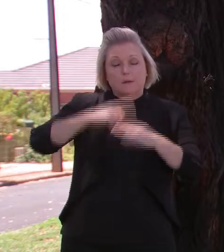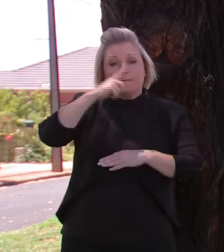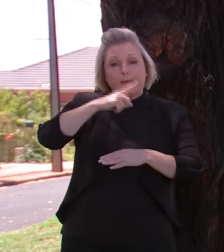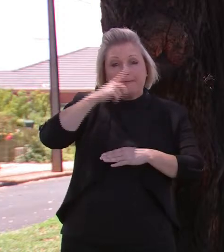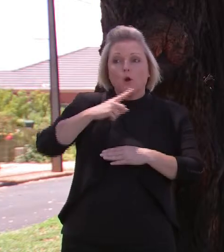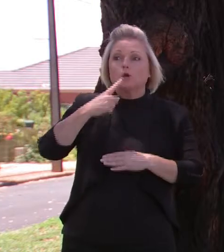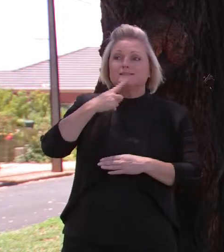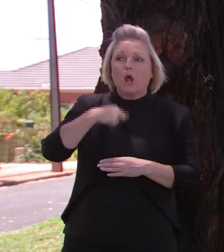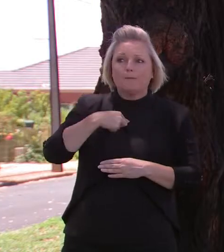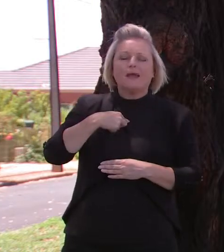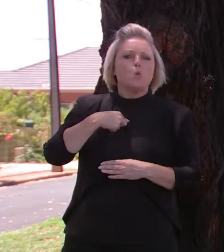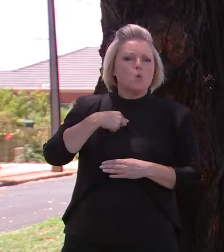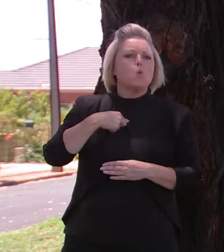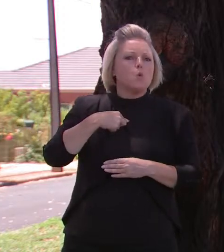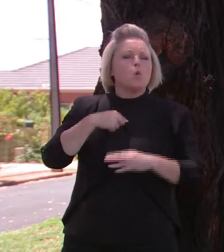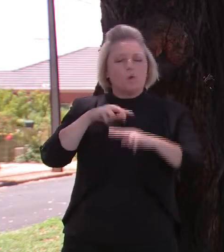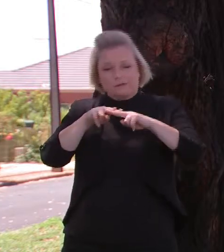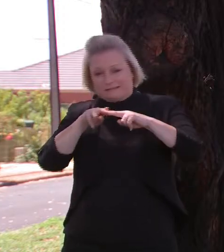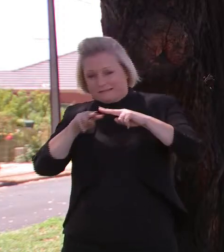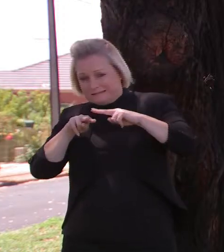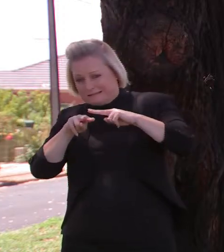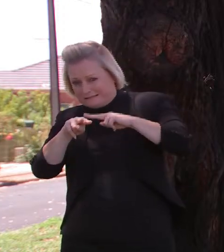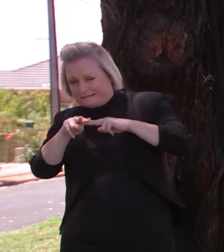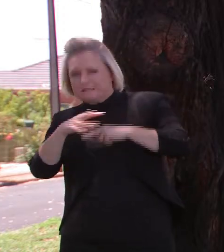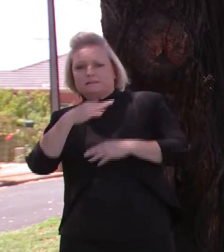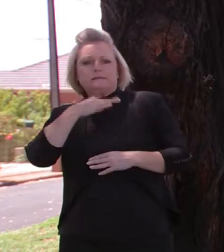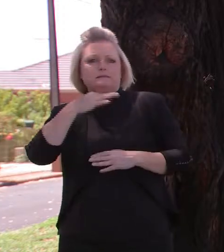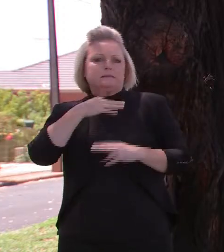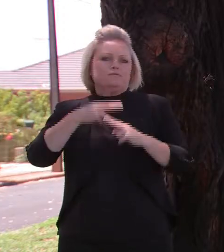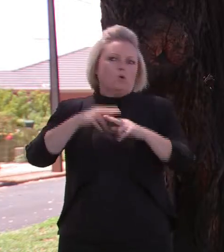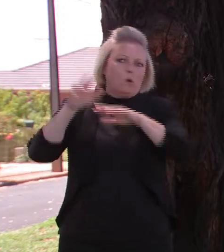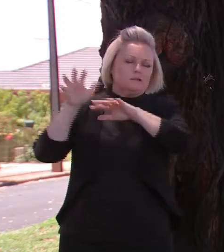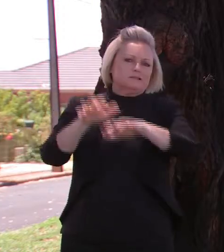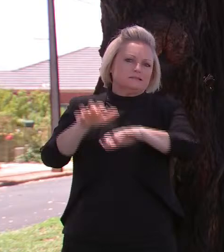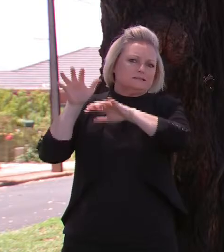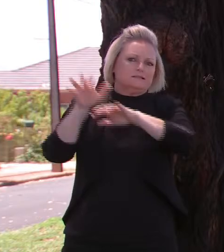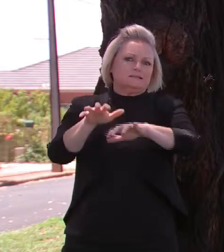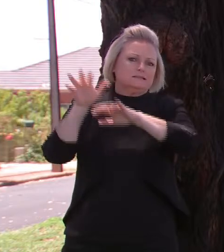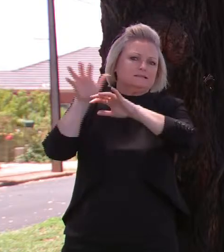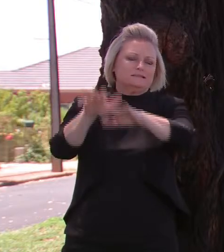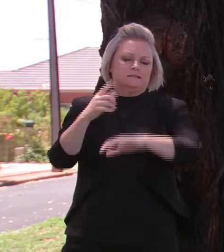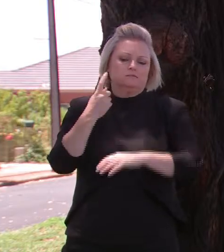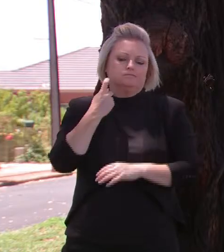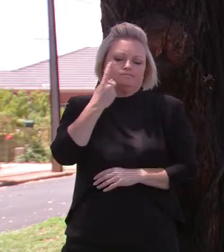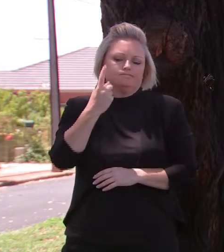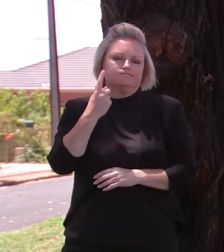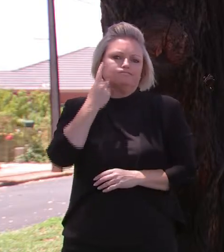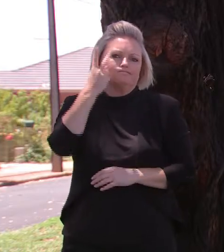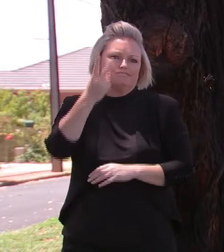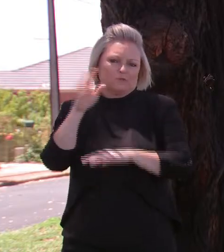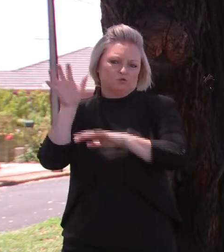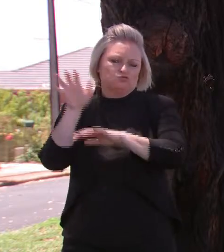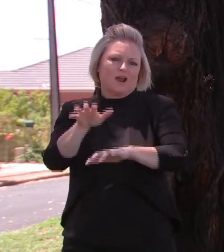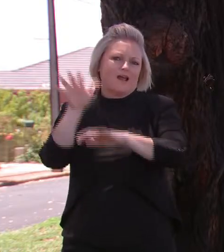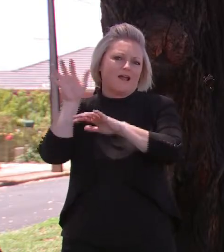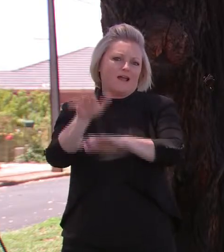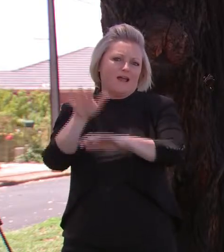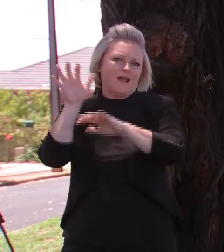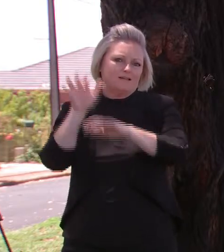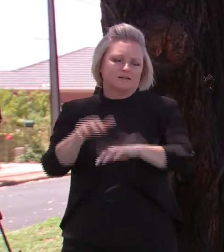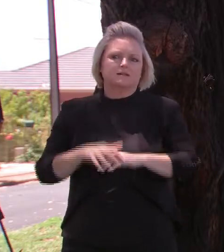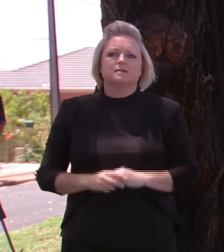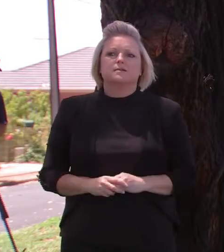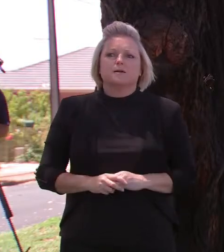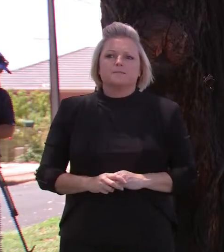likely to have some extreme rain events over the coming 48, 72 hours in South Australia. Many